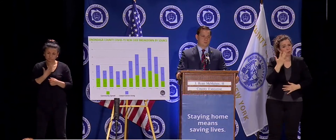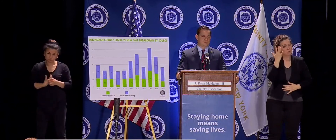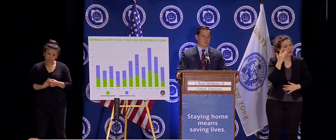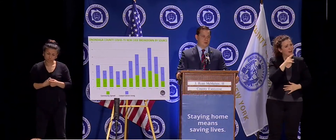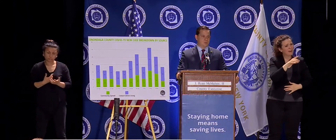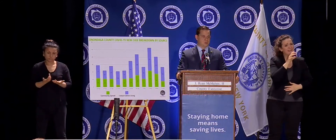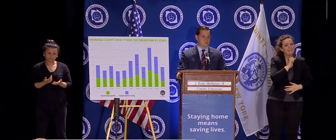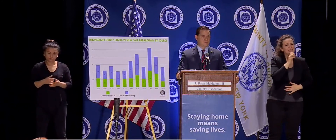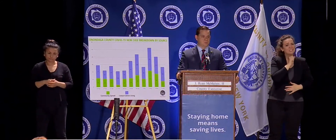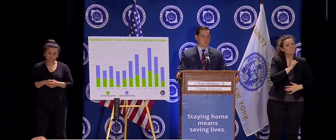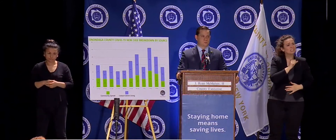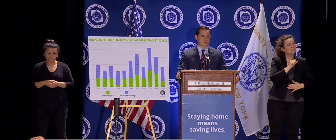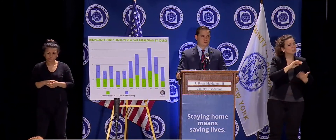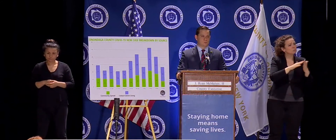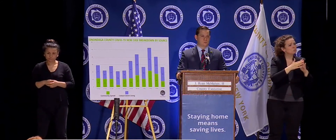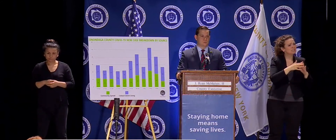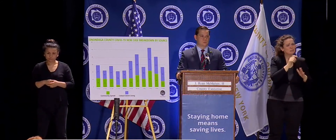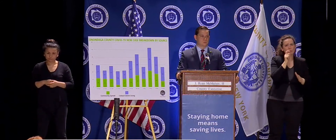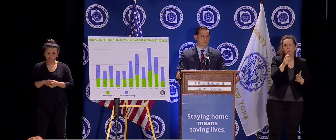and their families.